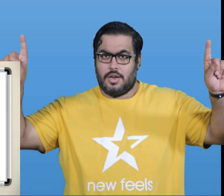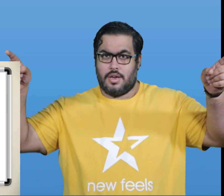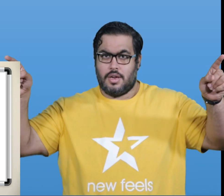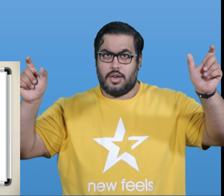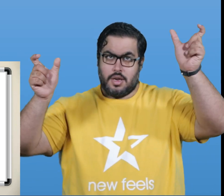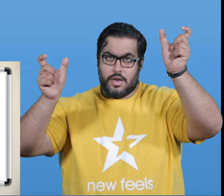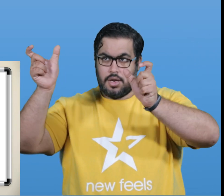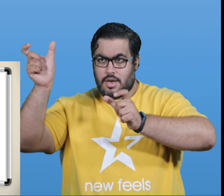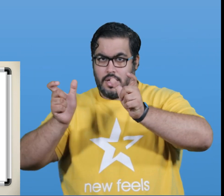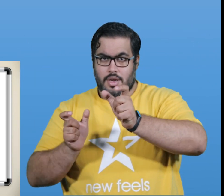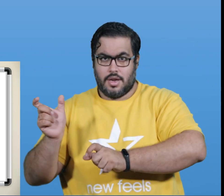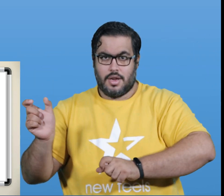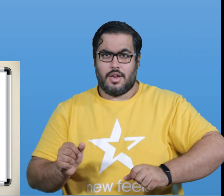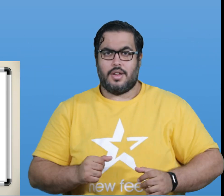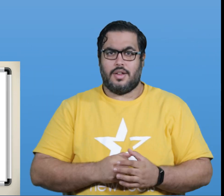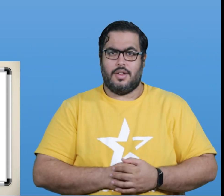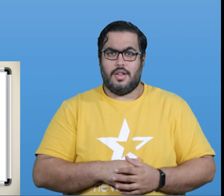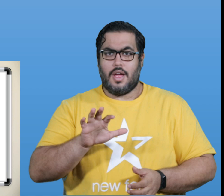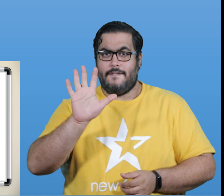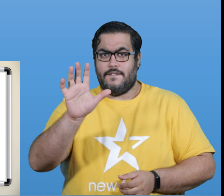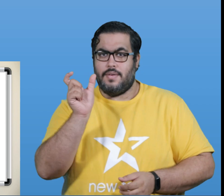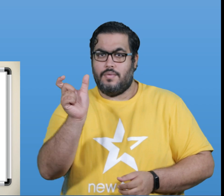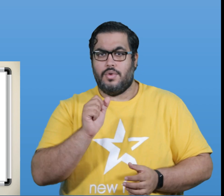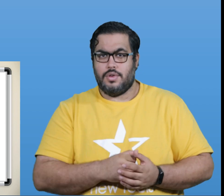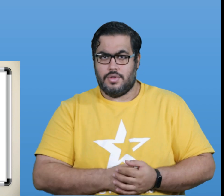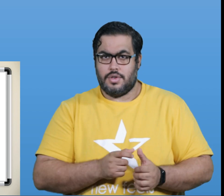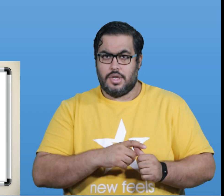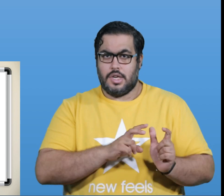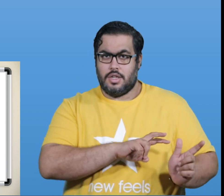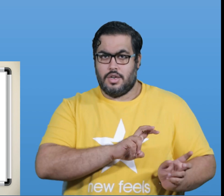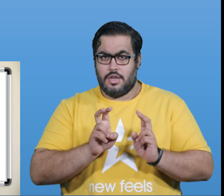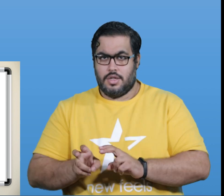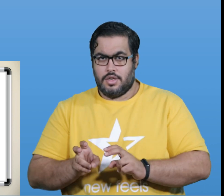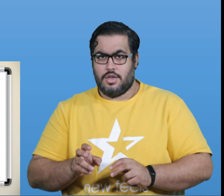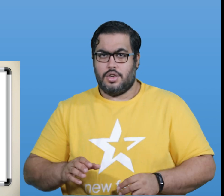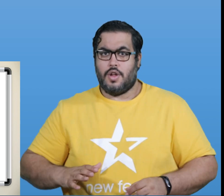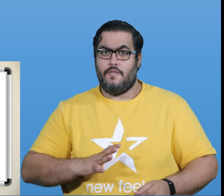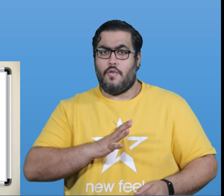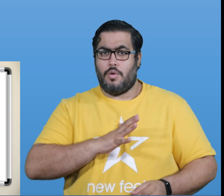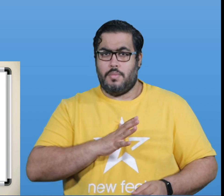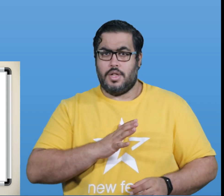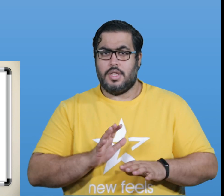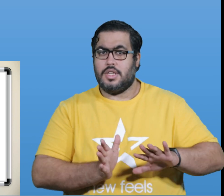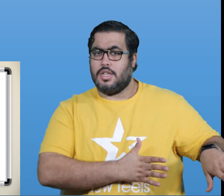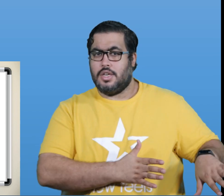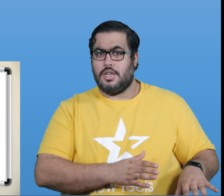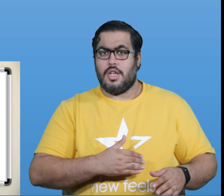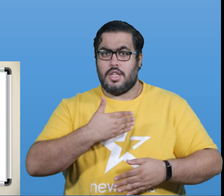with the suitable words. And we have 5 words. We have transition, formal, dessert, subsequent, and